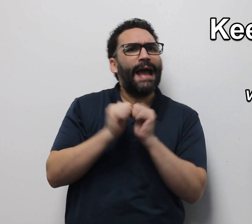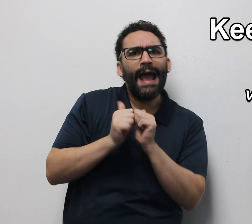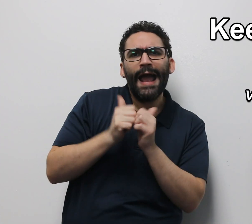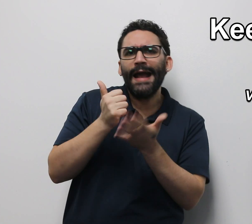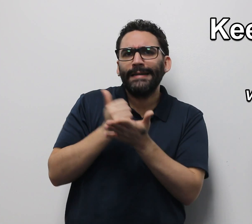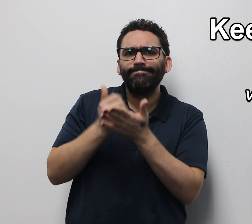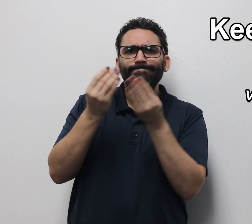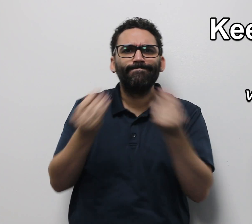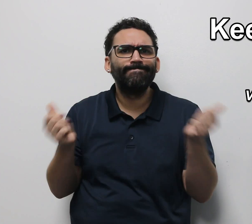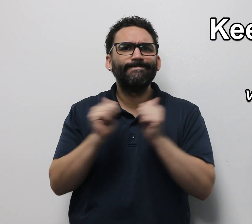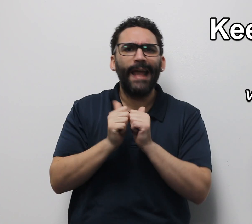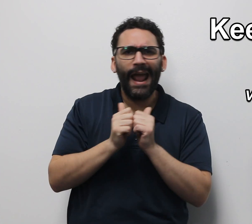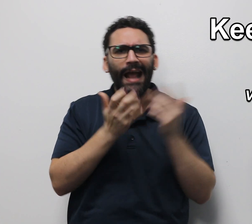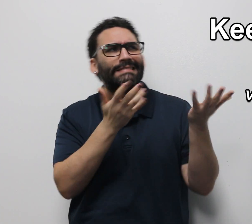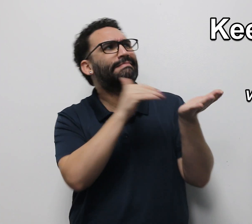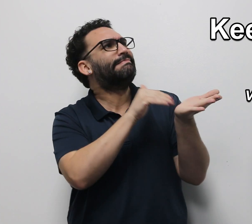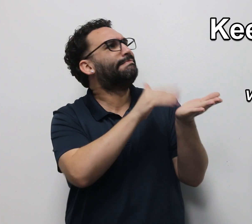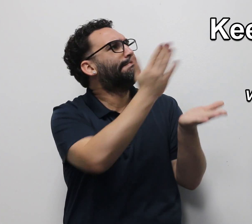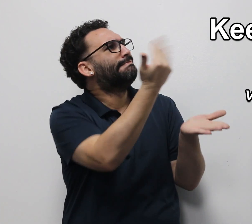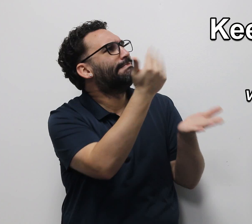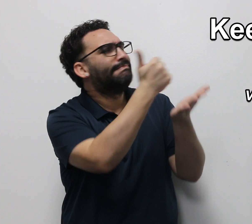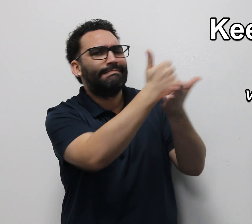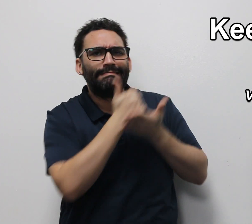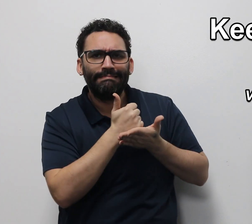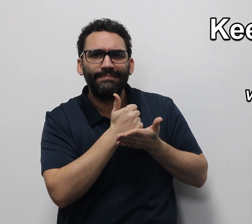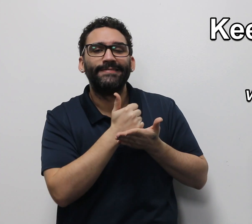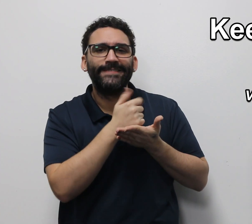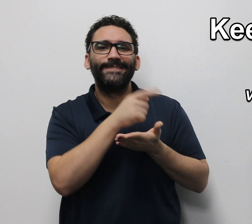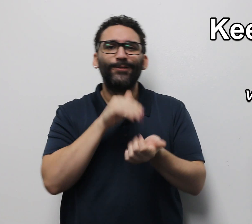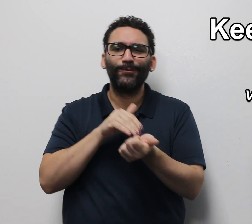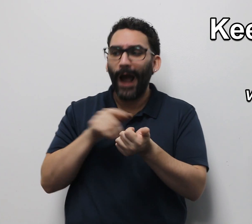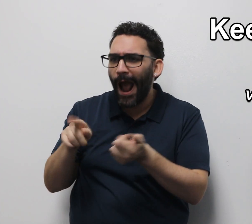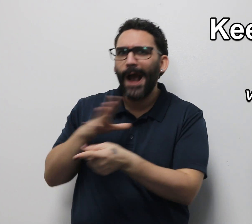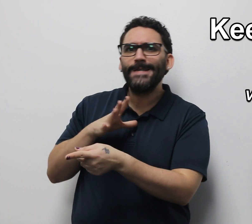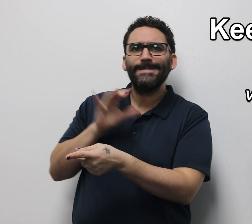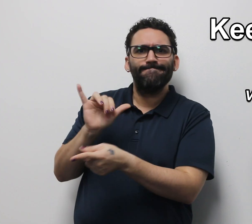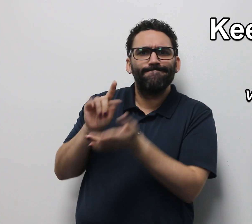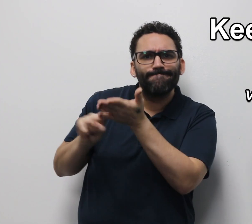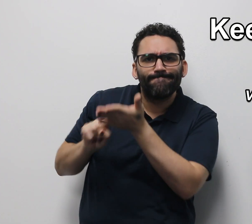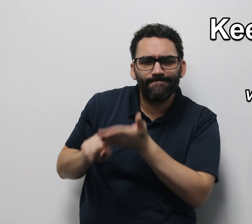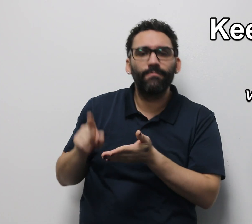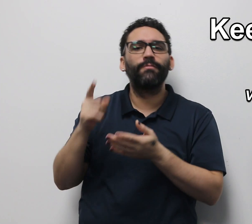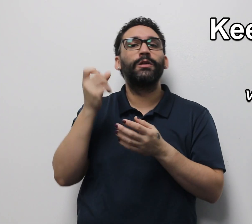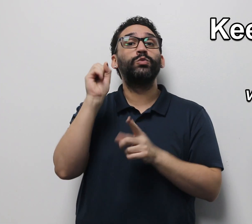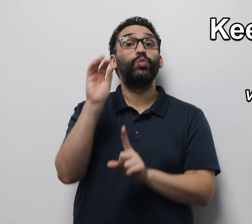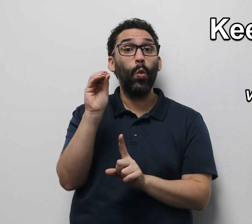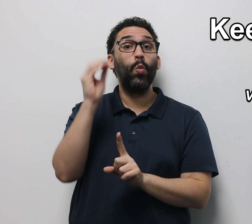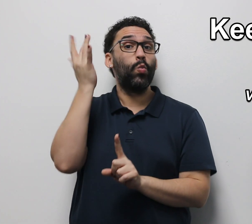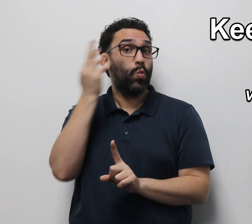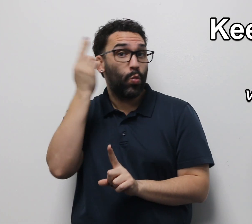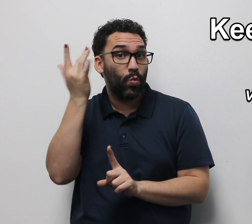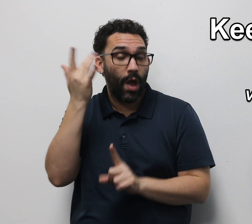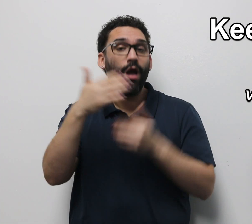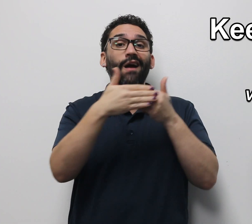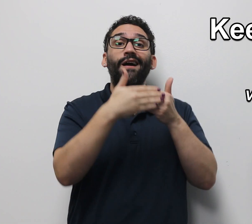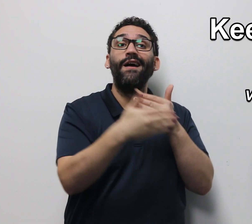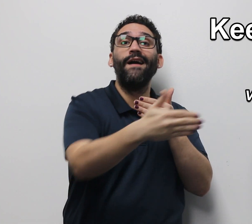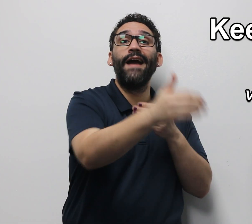help doctors and researchers learn more about the illness. So if in the future there's a widespread